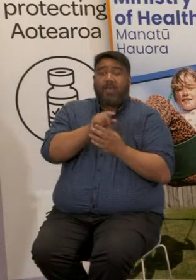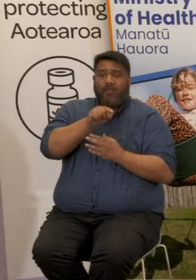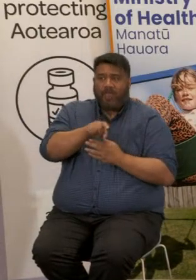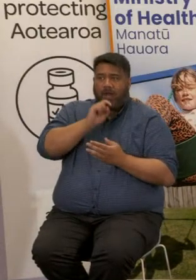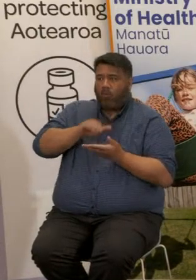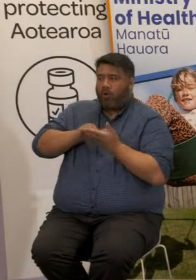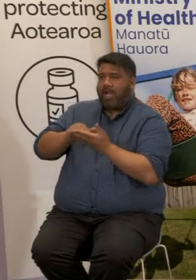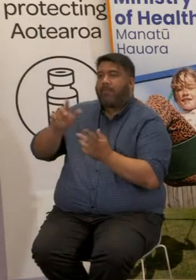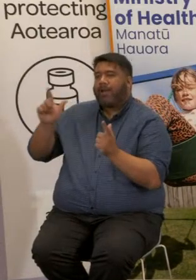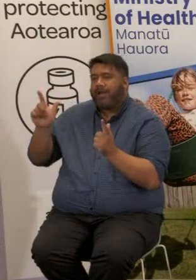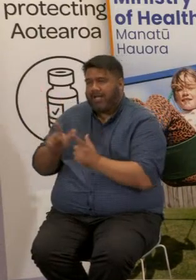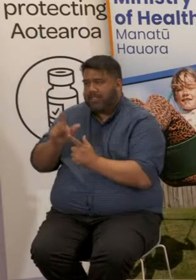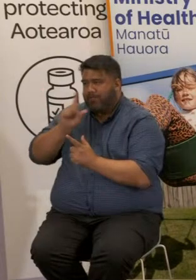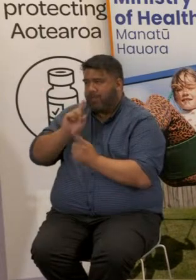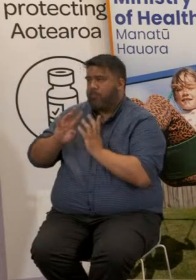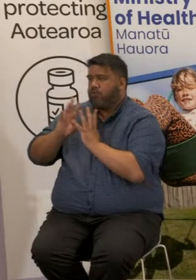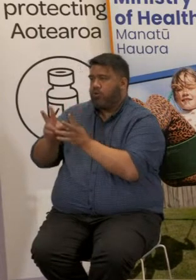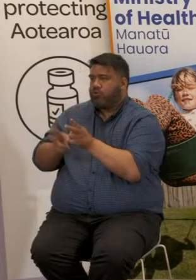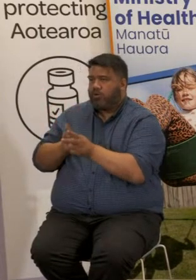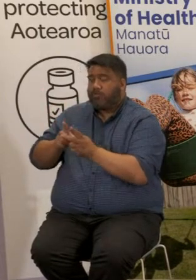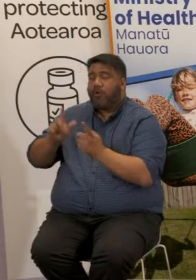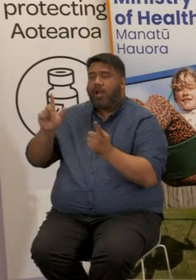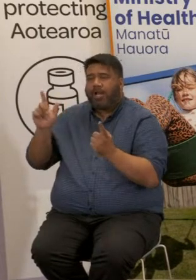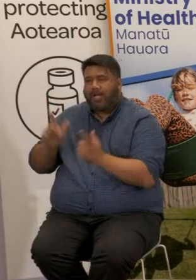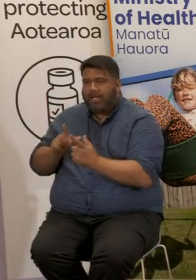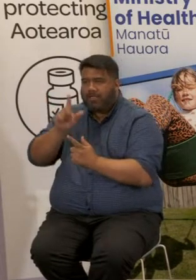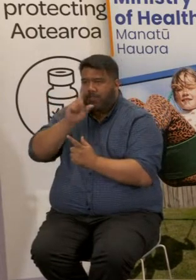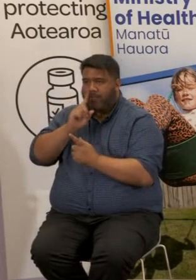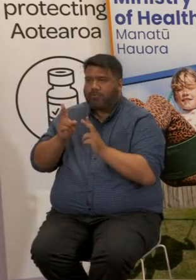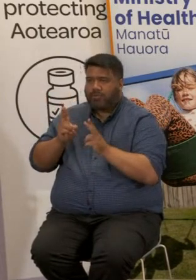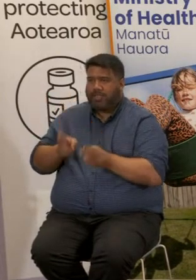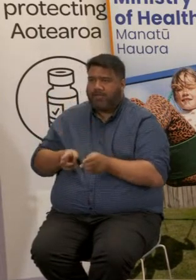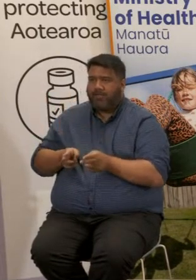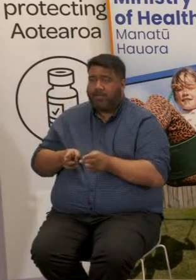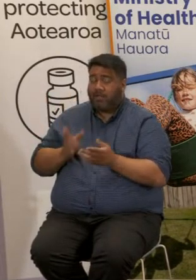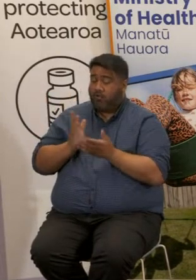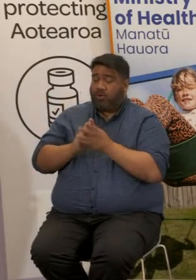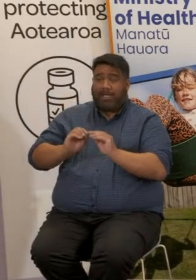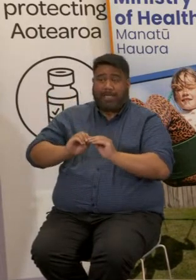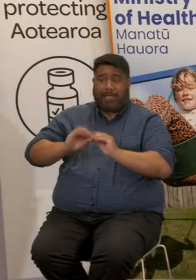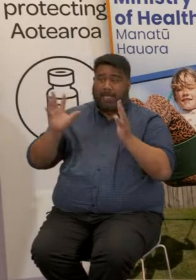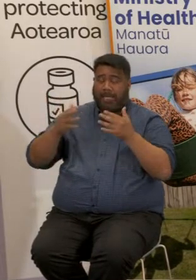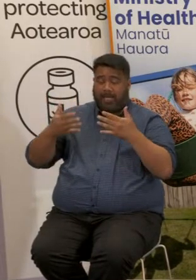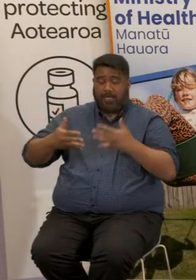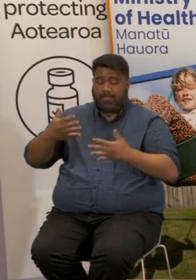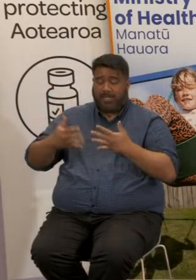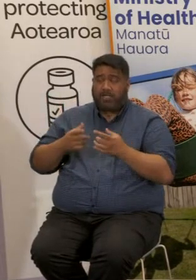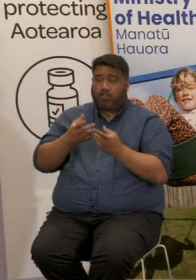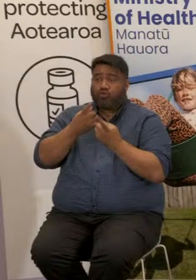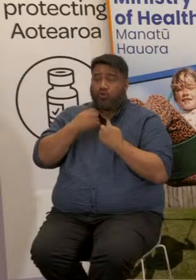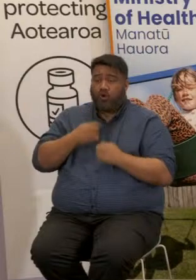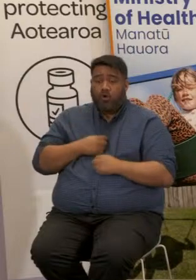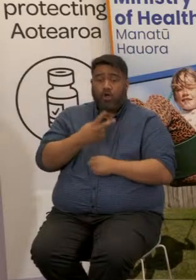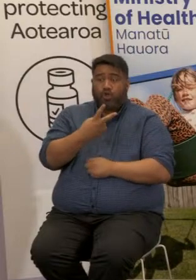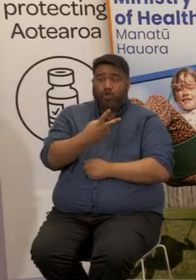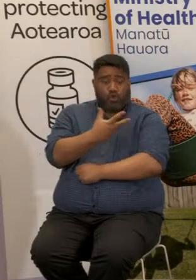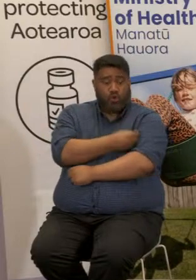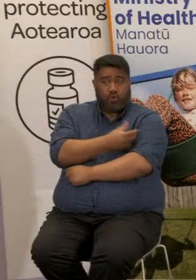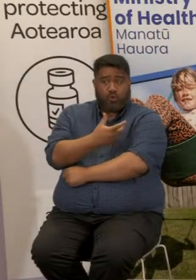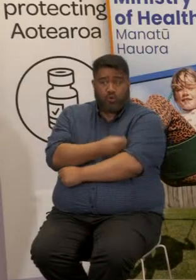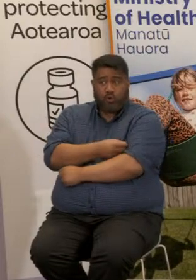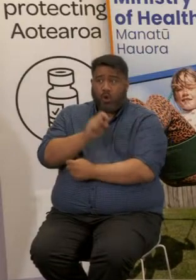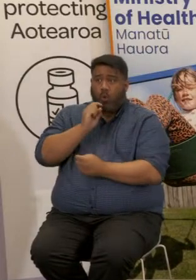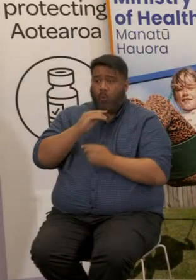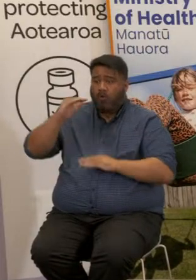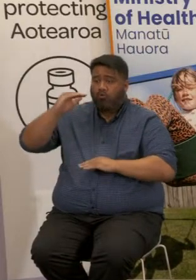have to hang on to. All the data is really clear. A 2-dose vaccination program will reduce severe disease and death by more